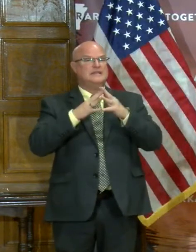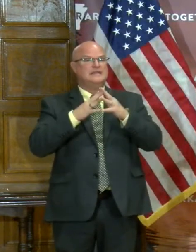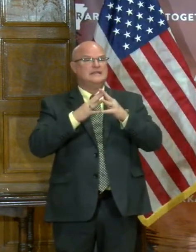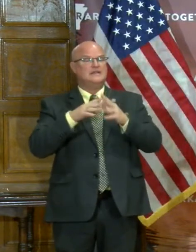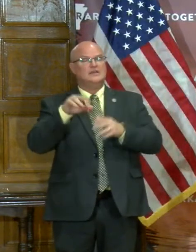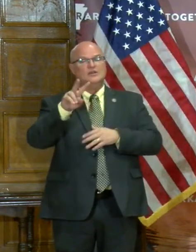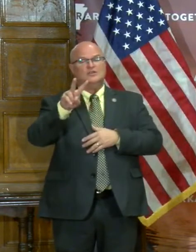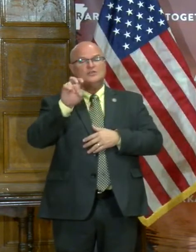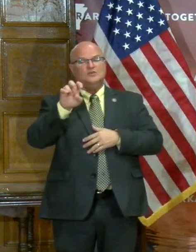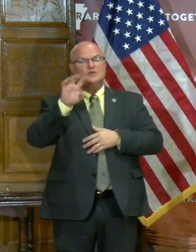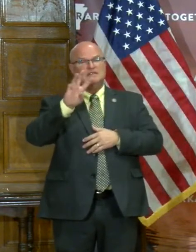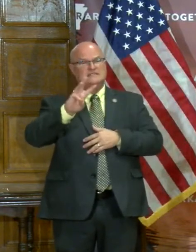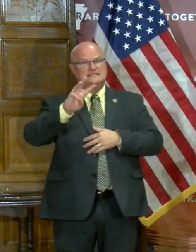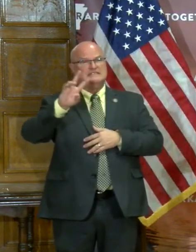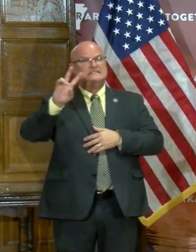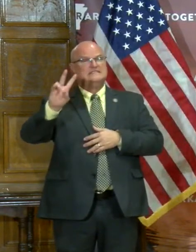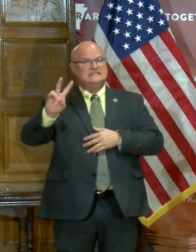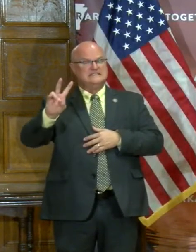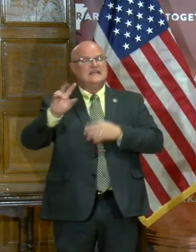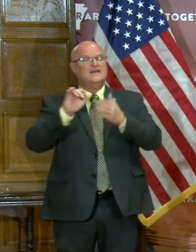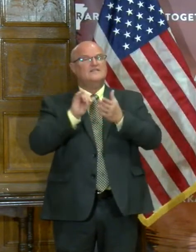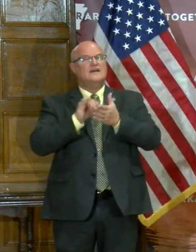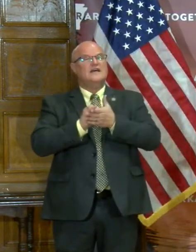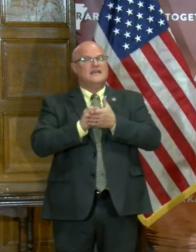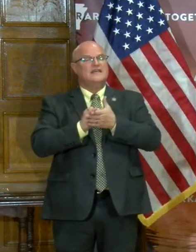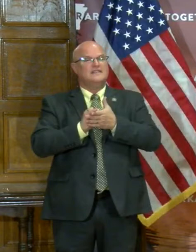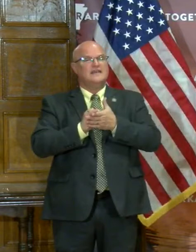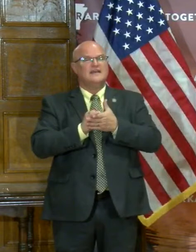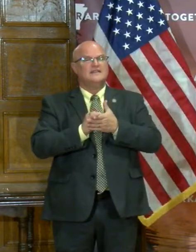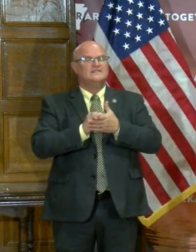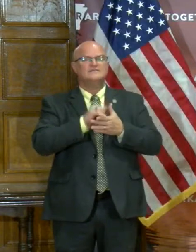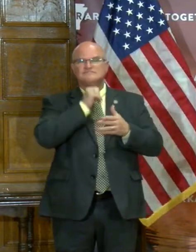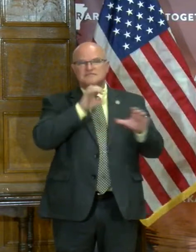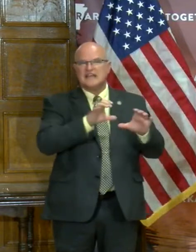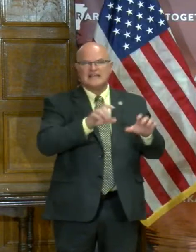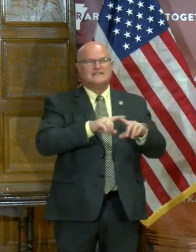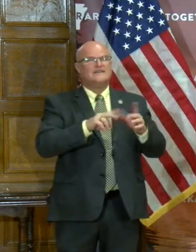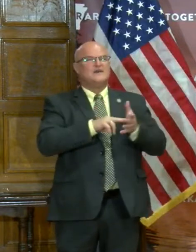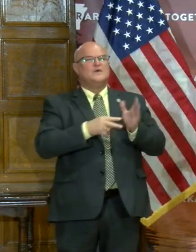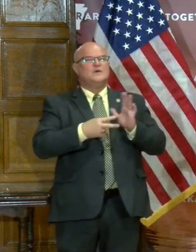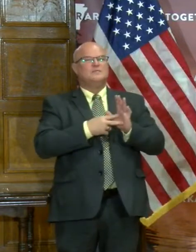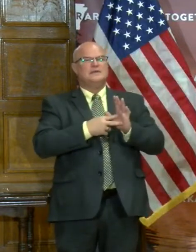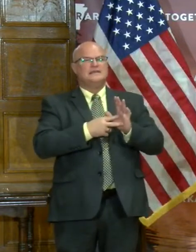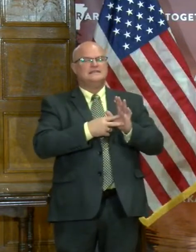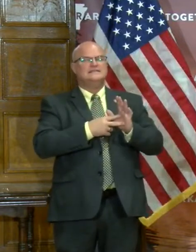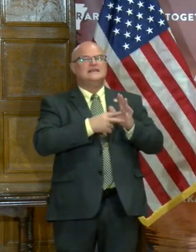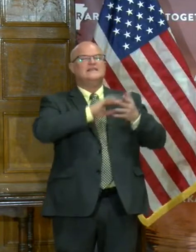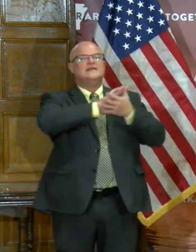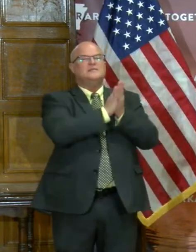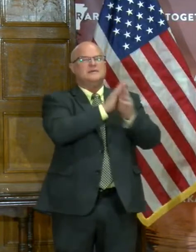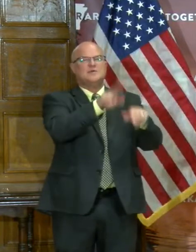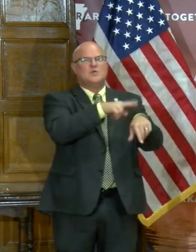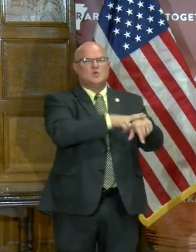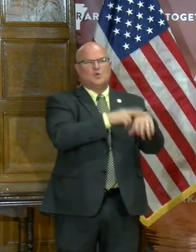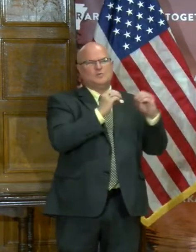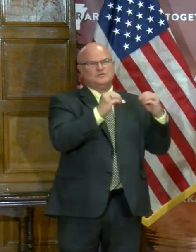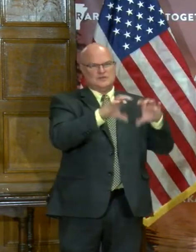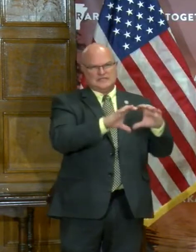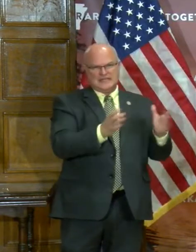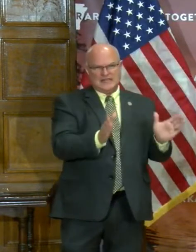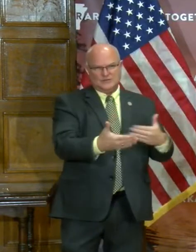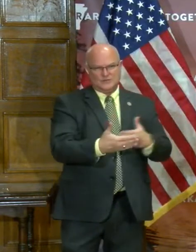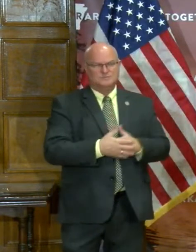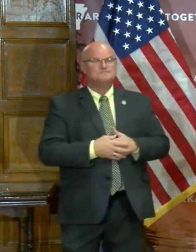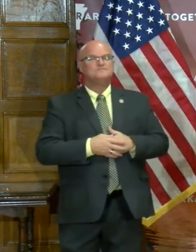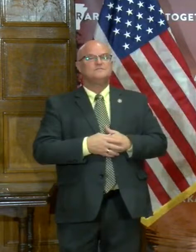and 267 that are inactive, which means they have returned to normal instruction. We do